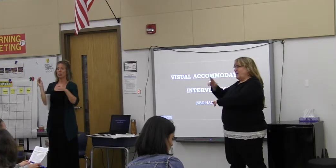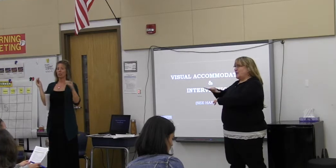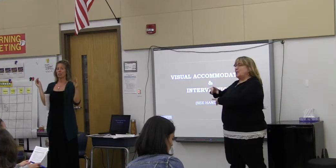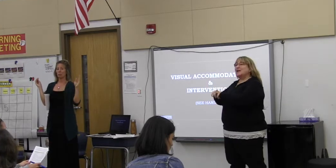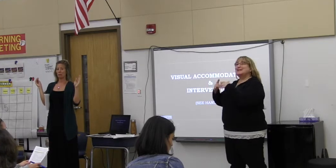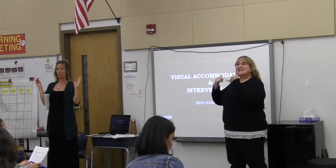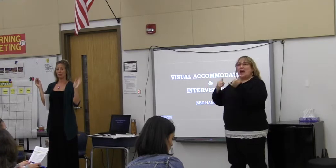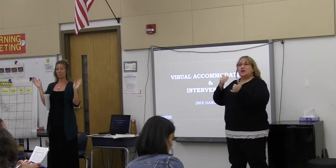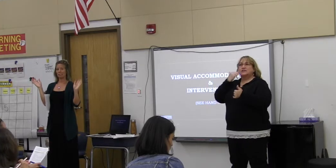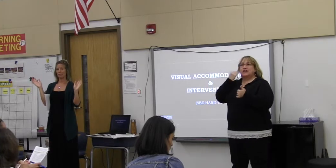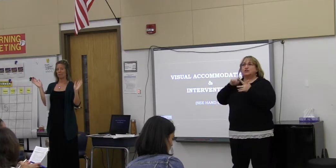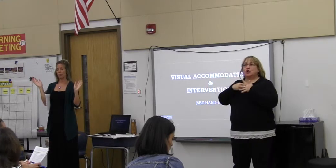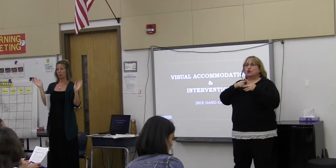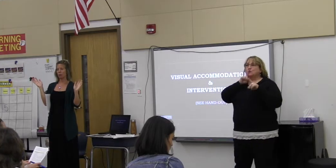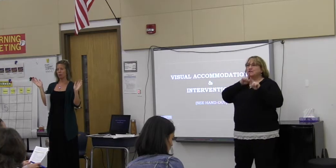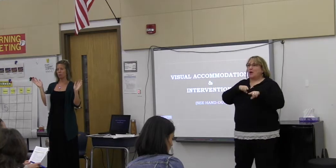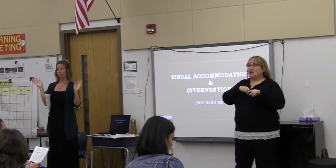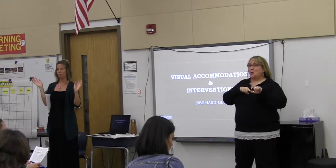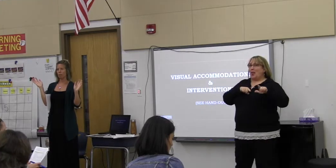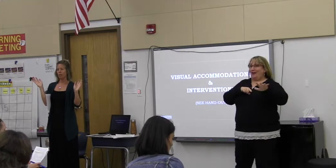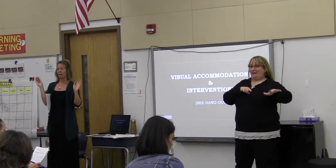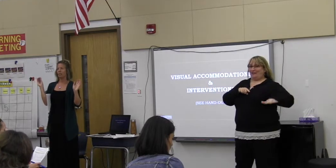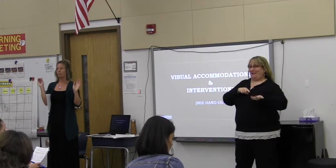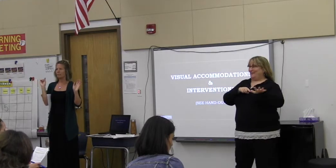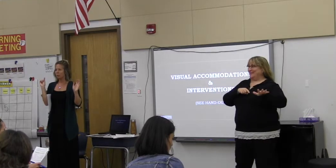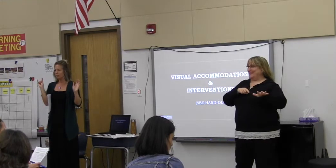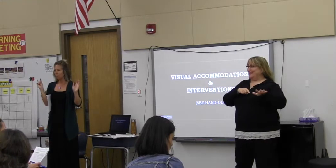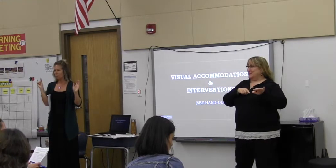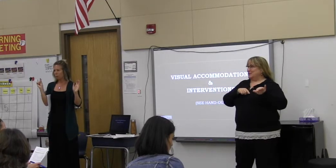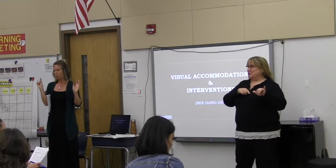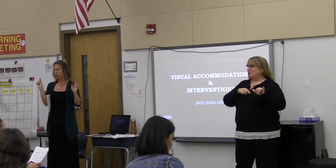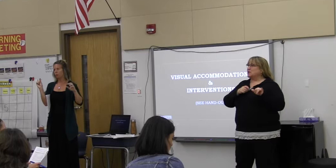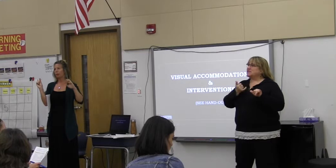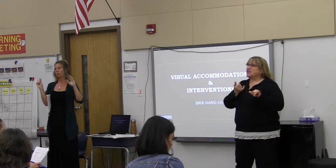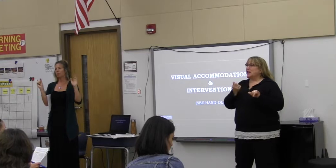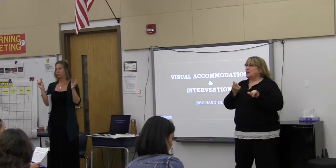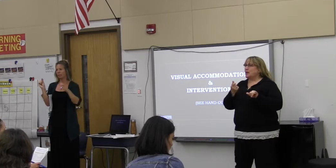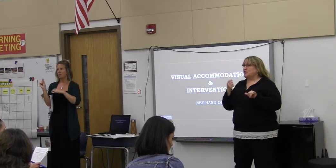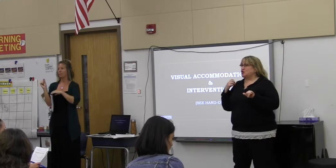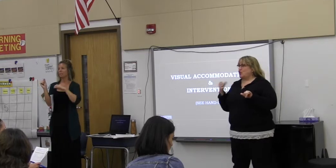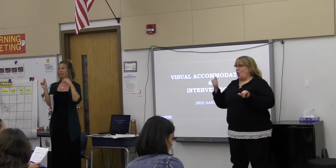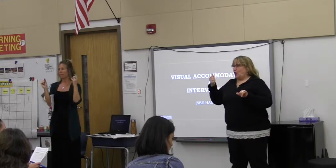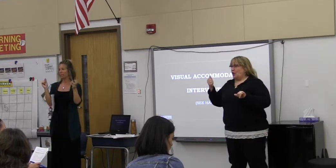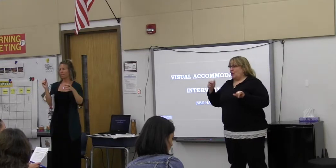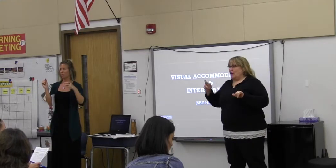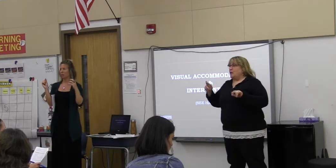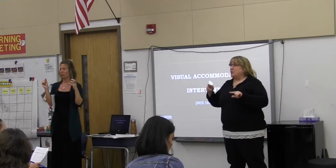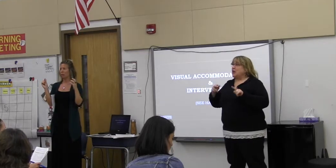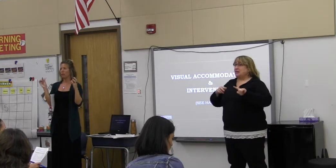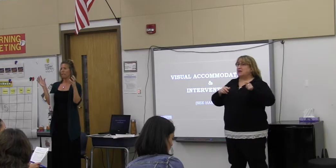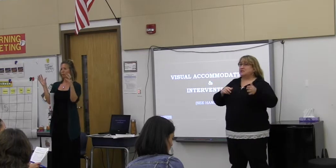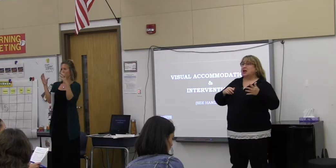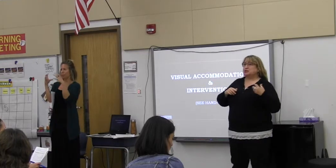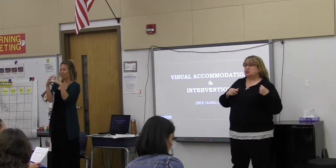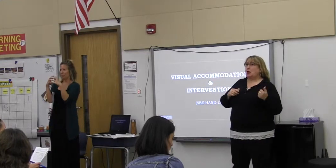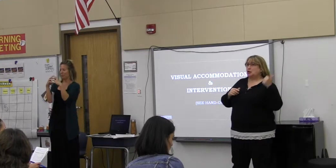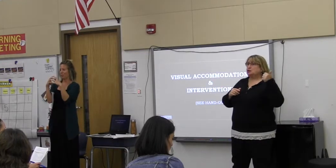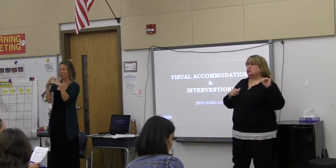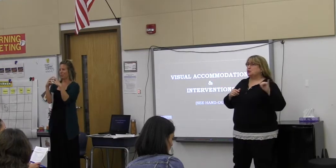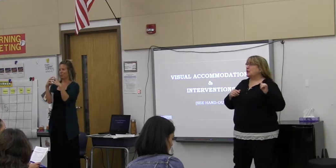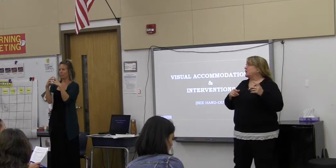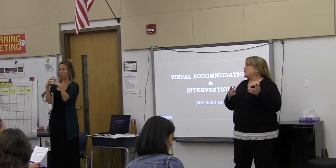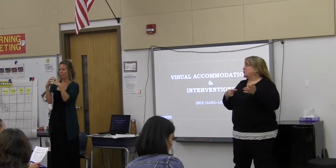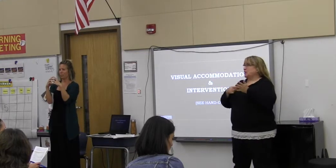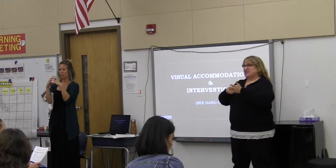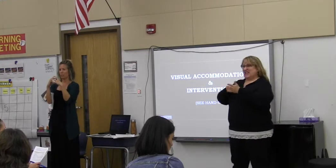now starting to respond to things in his left field a little bit more. Still a little bit more to his right, but his left is definitely getting strong. If you present things